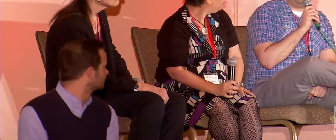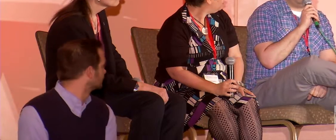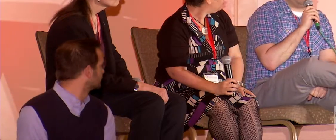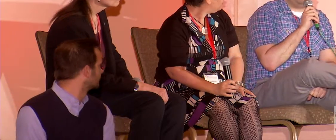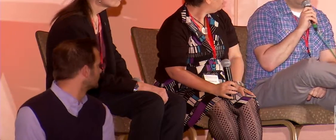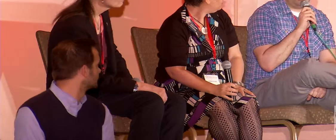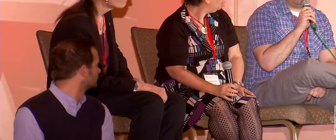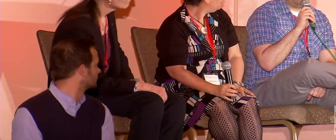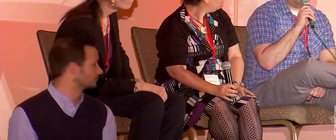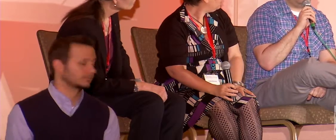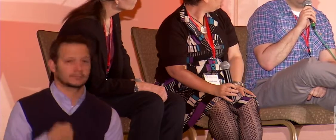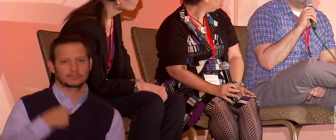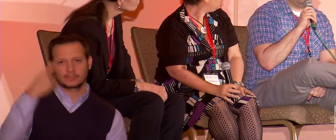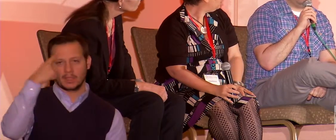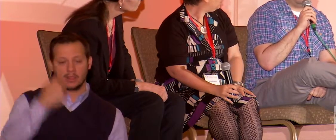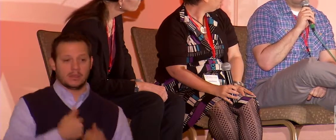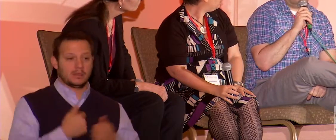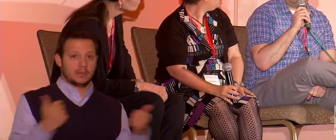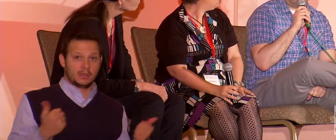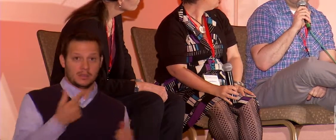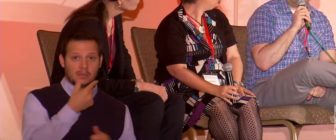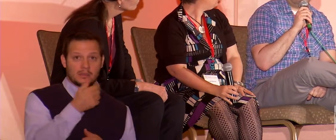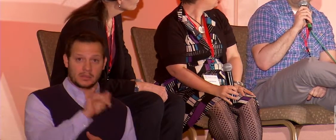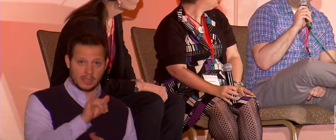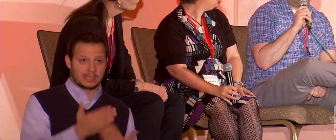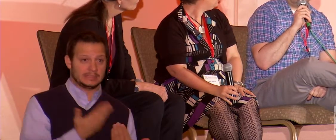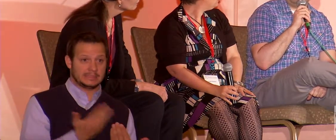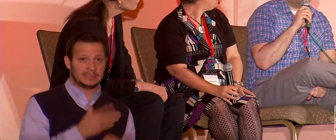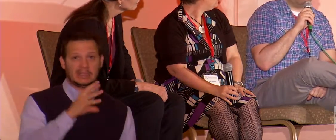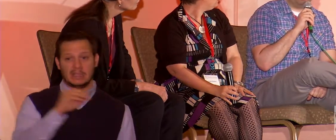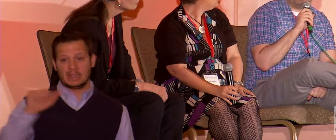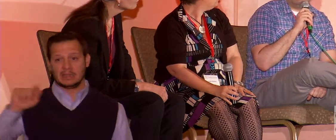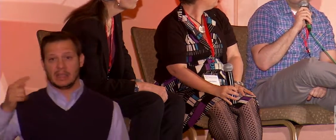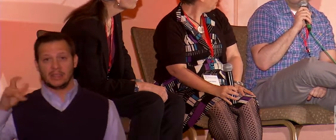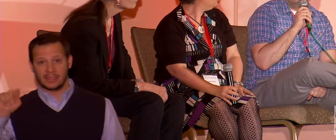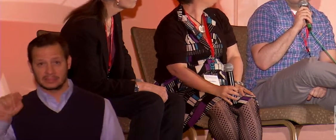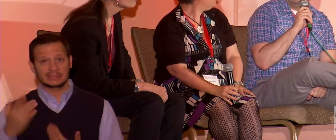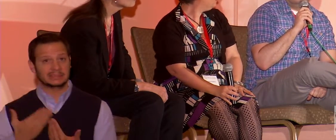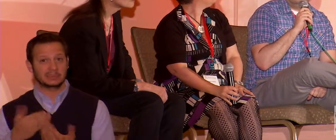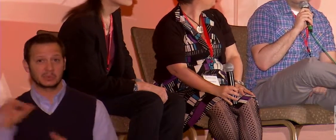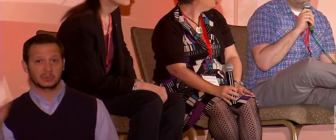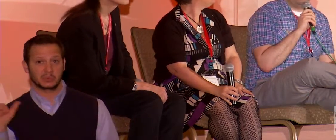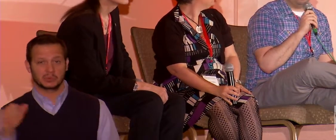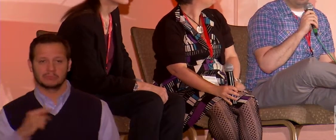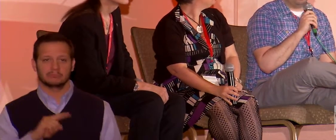You know, I thought coming out as gay was easy and that coming out as atheist would be just as easy, but it wasn't.